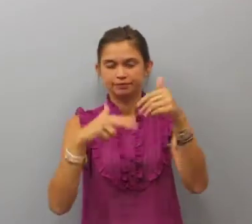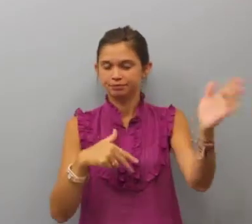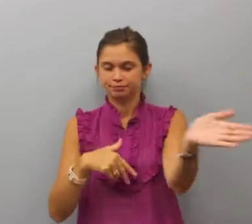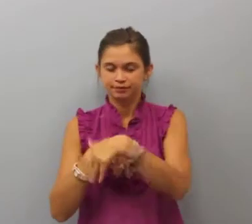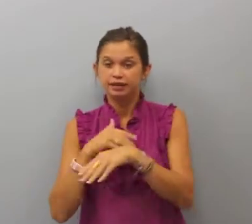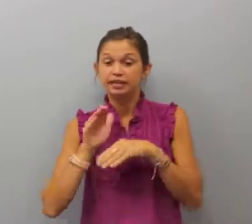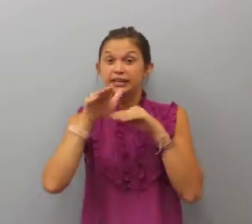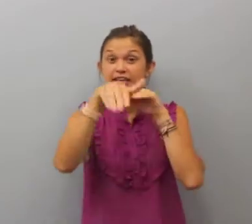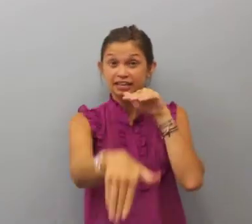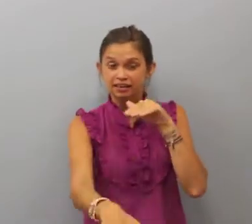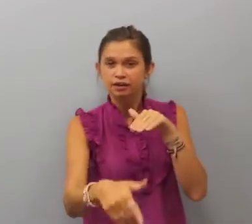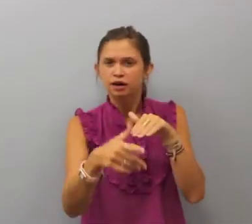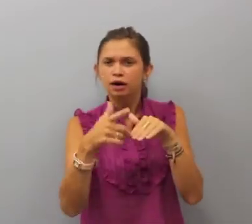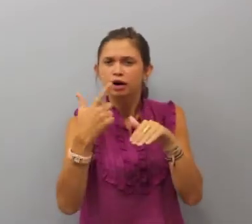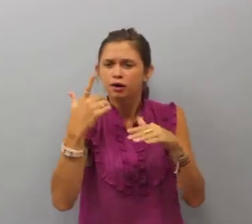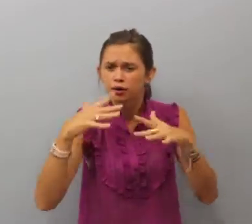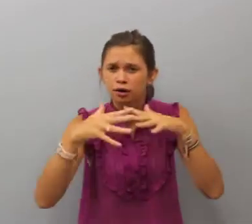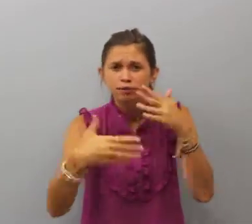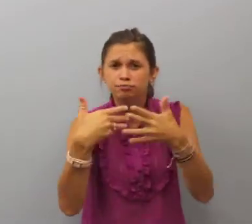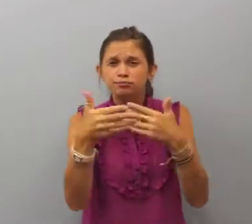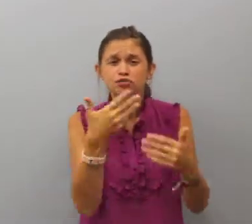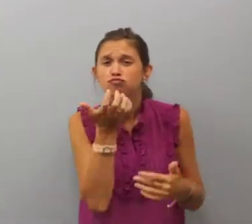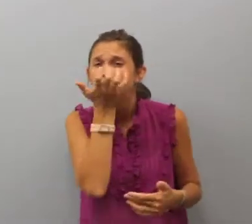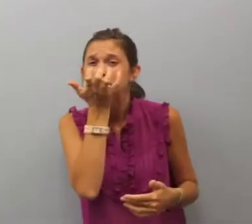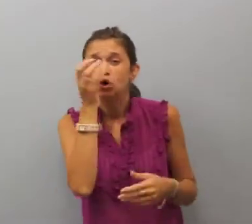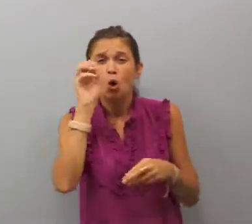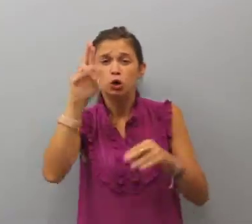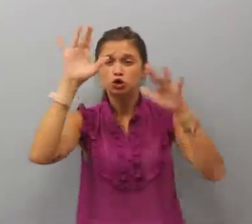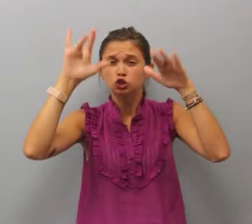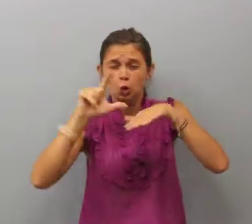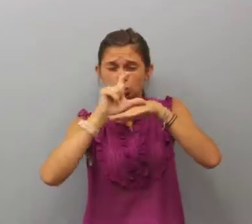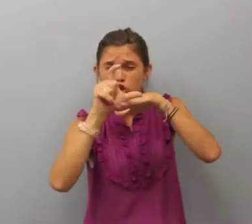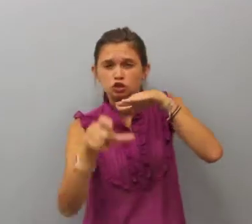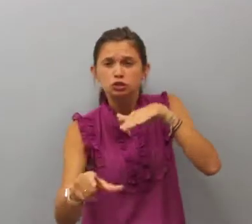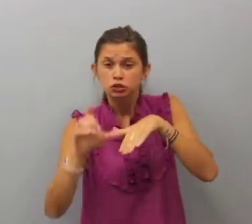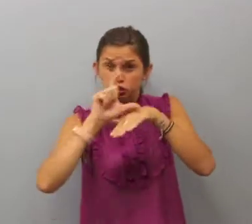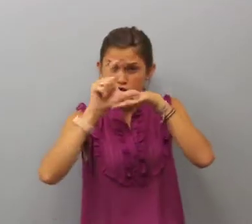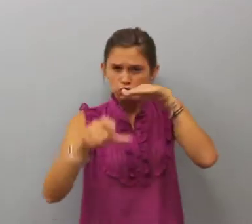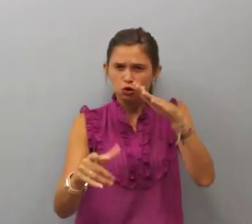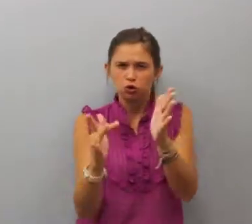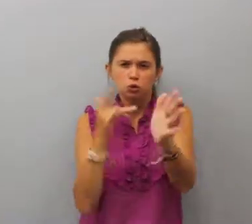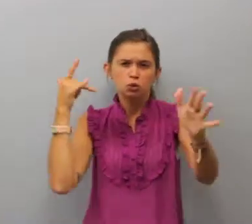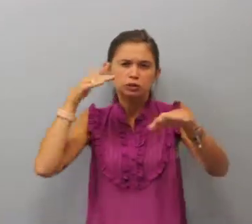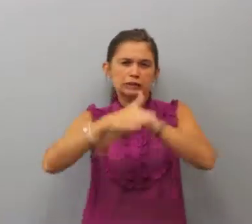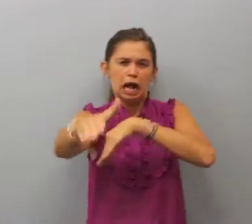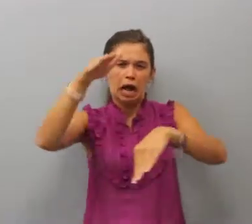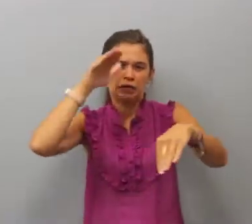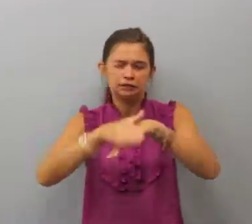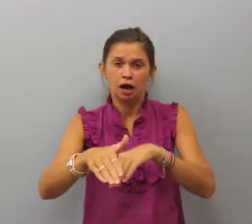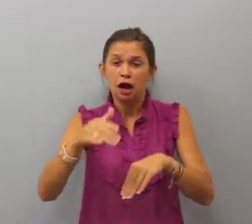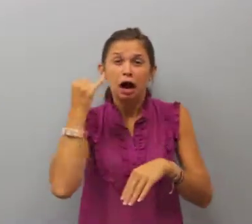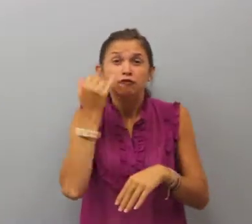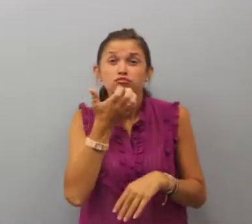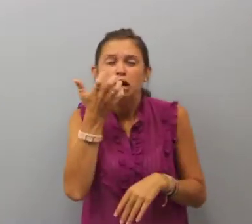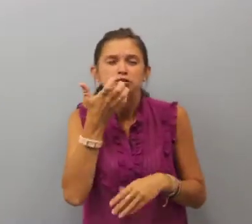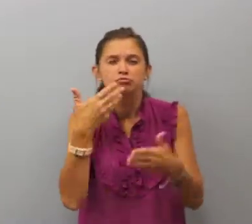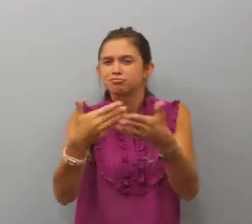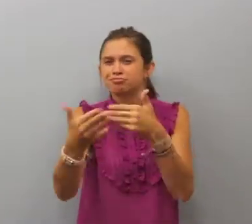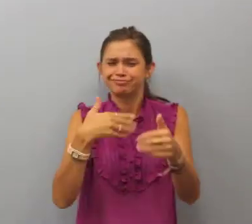could remember was the hill. Some of you are going to remember, you know where the Marie Philip Elementary School is? That building was